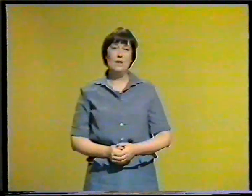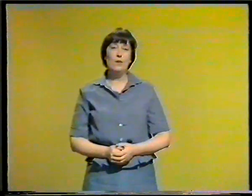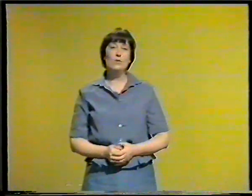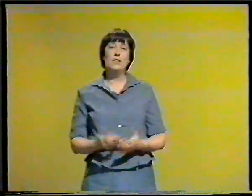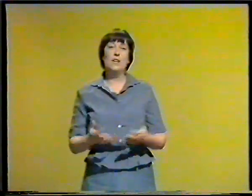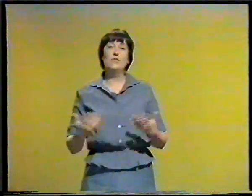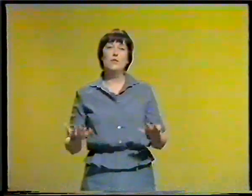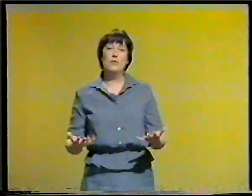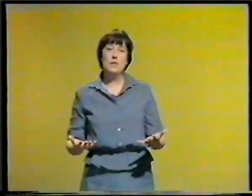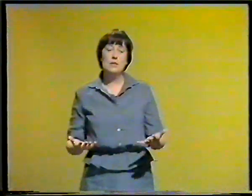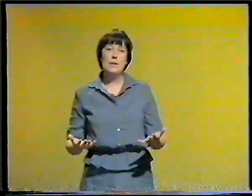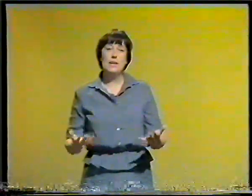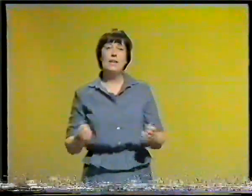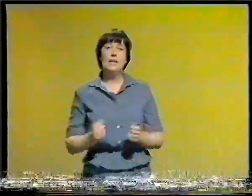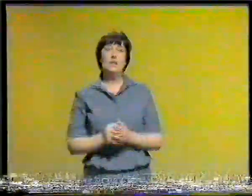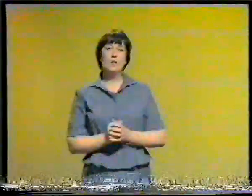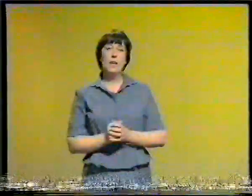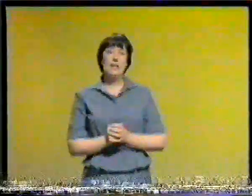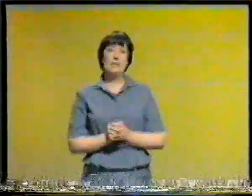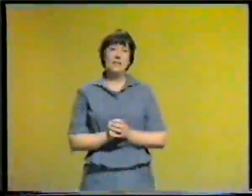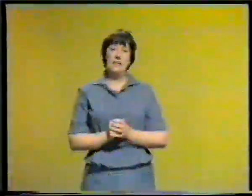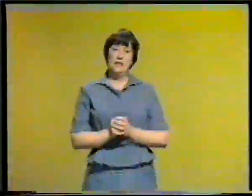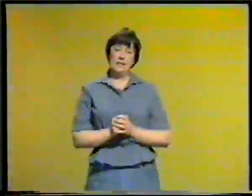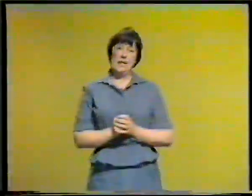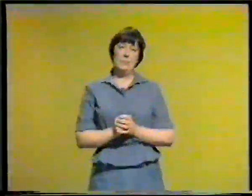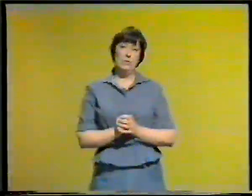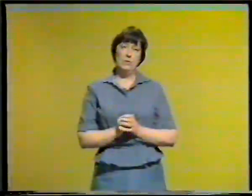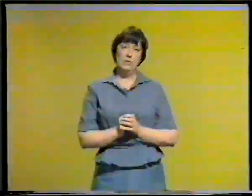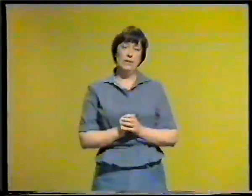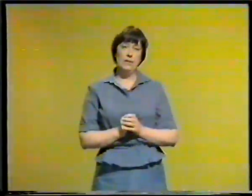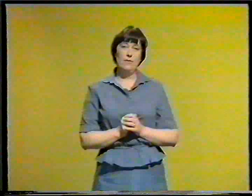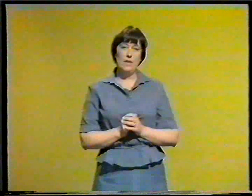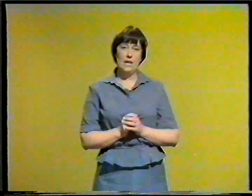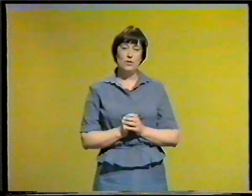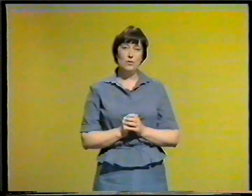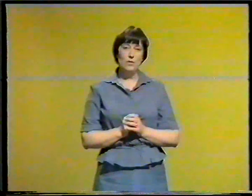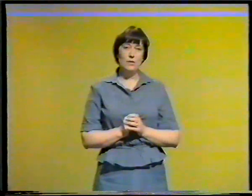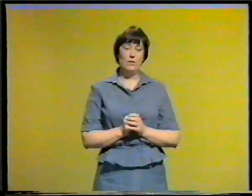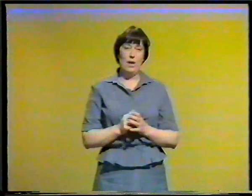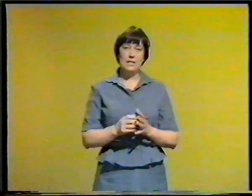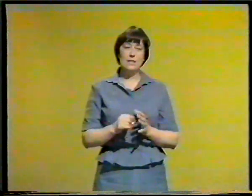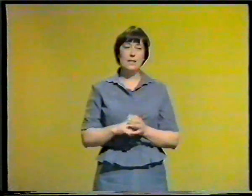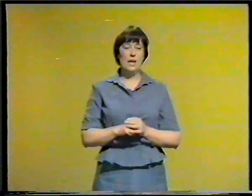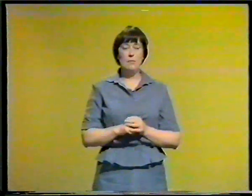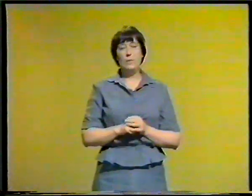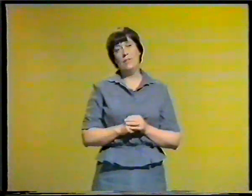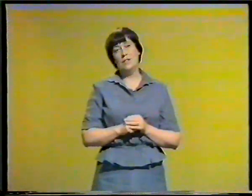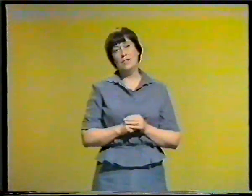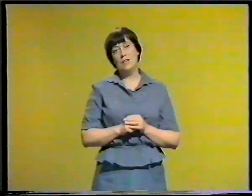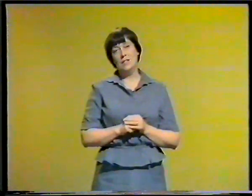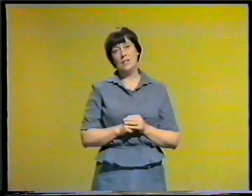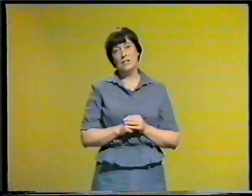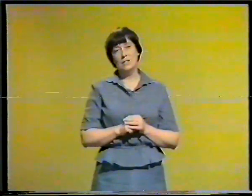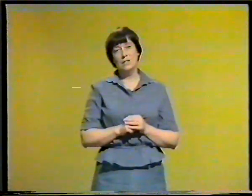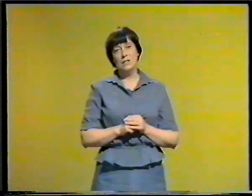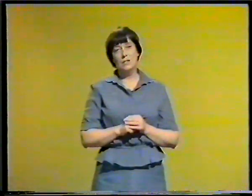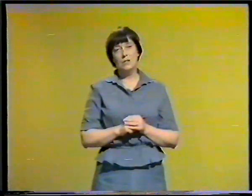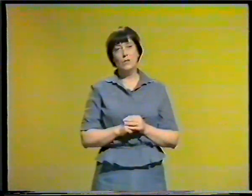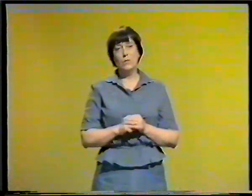Also, now that you've got finger spelling, you can indicate plural if the children or adults are capable of understanding it. So you can